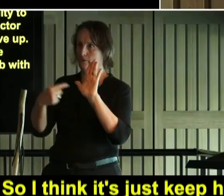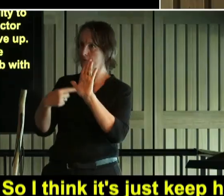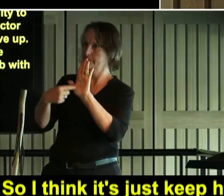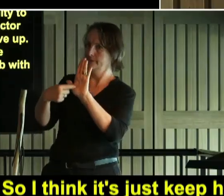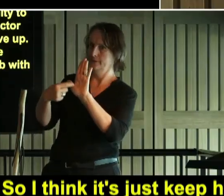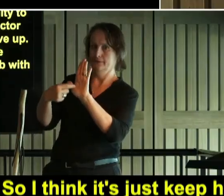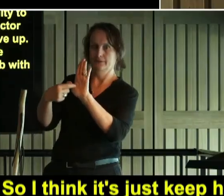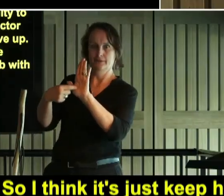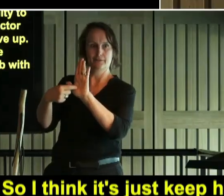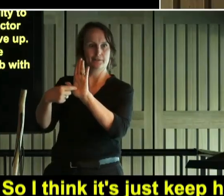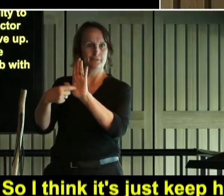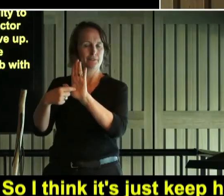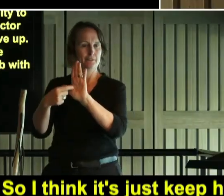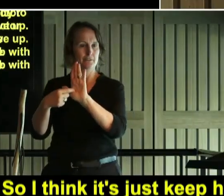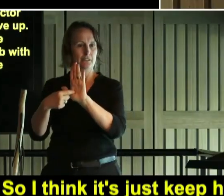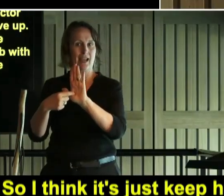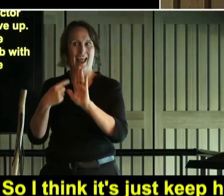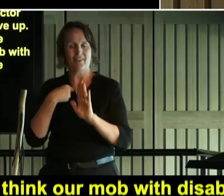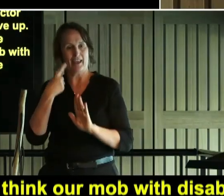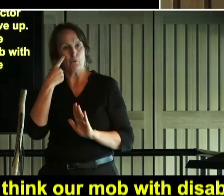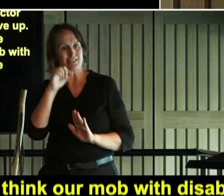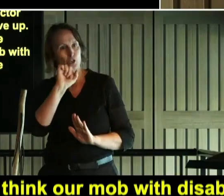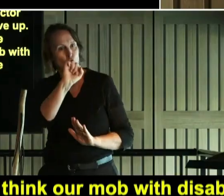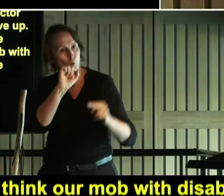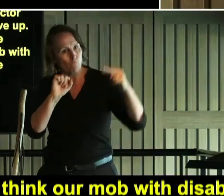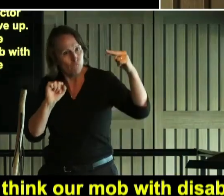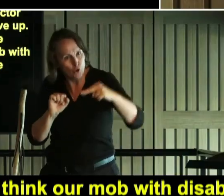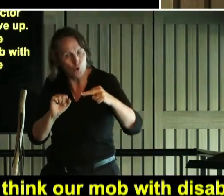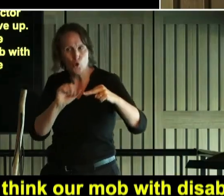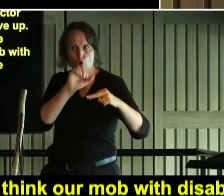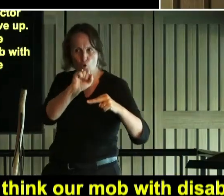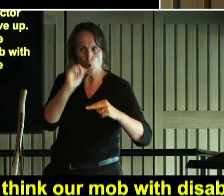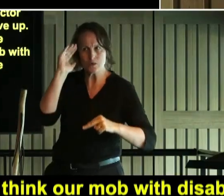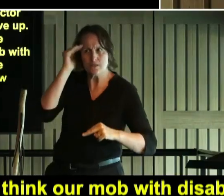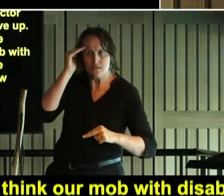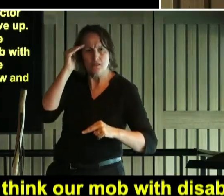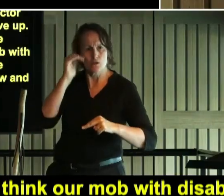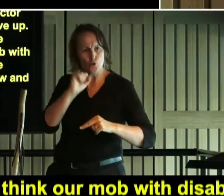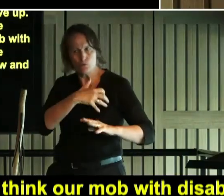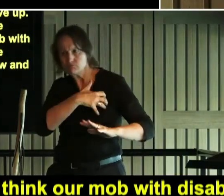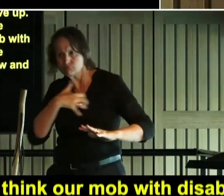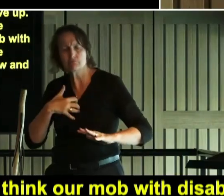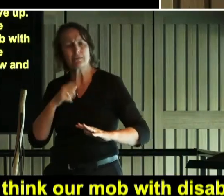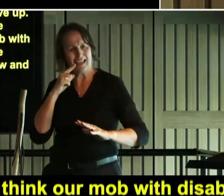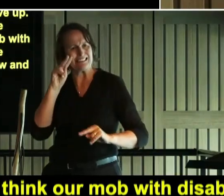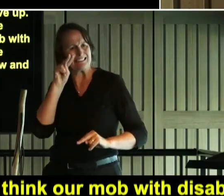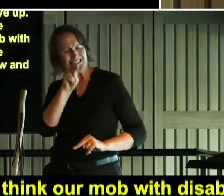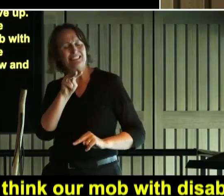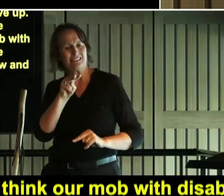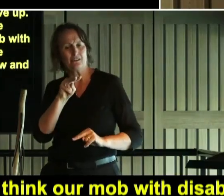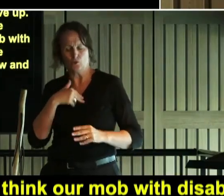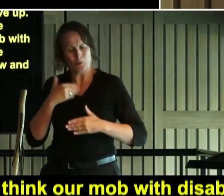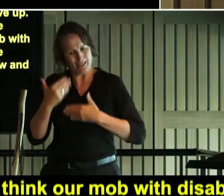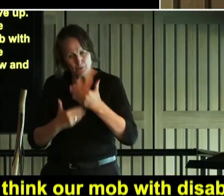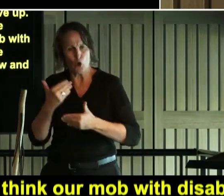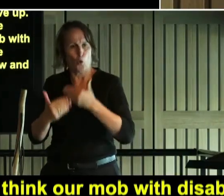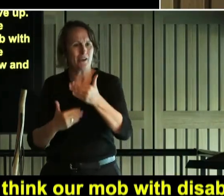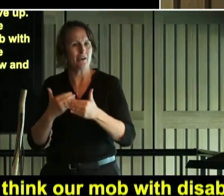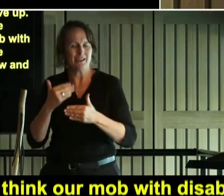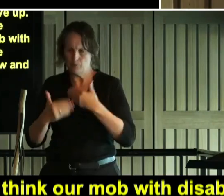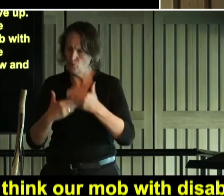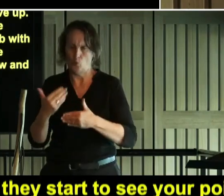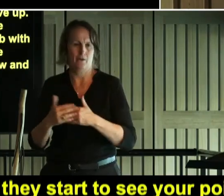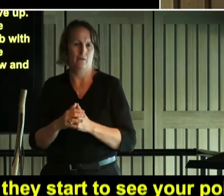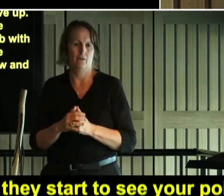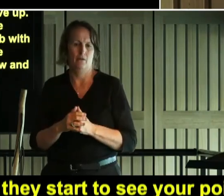they start to see your point of view and your journey in getting there. So sort of keep going there, keep hanging in